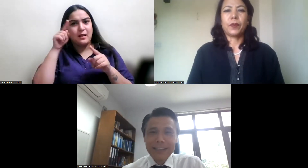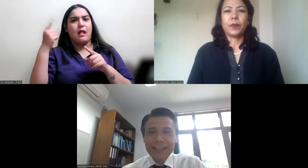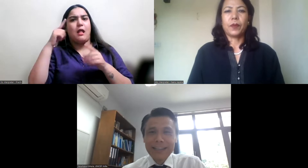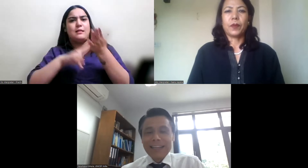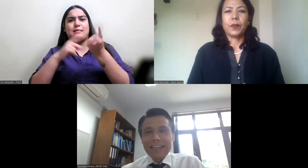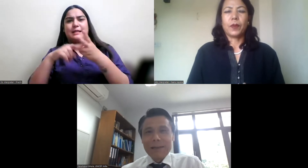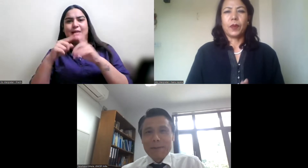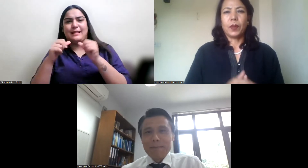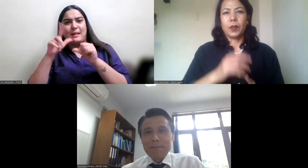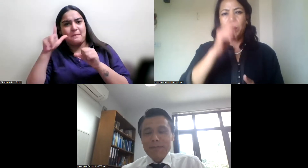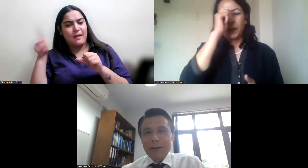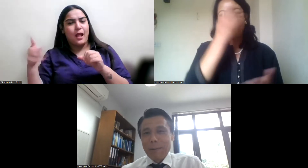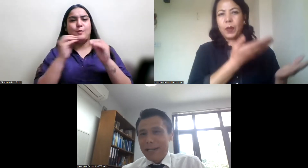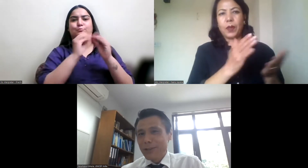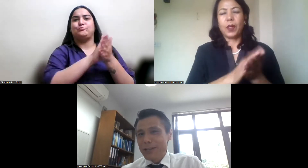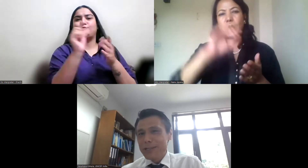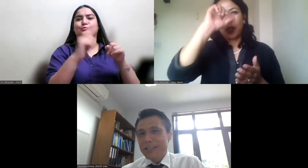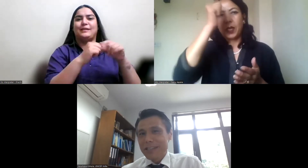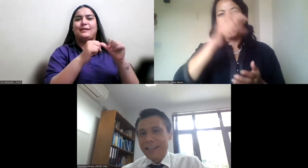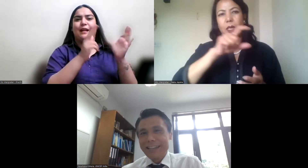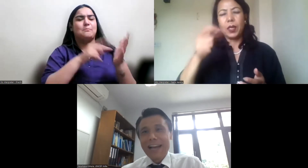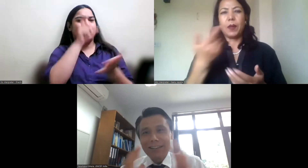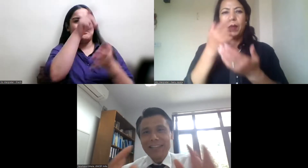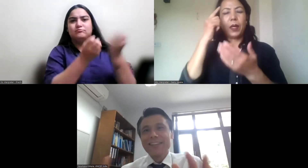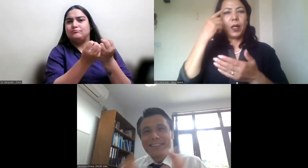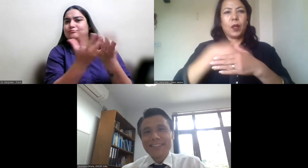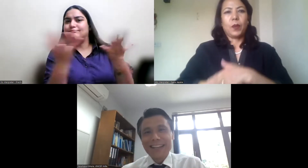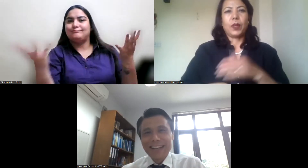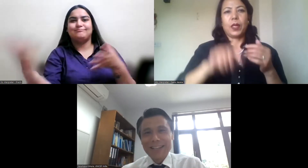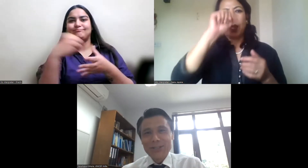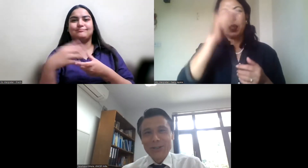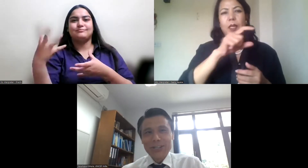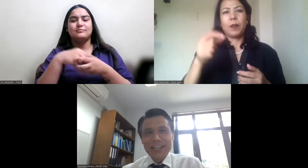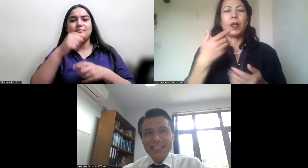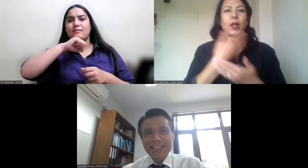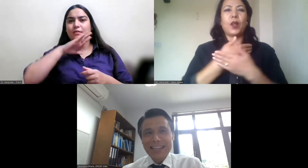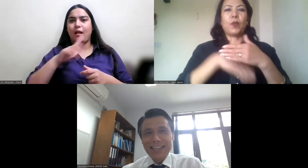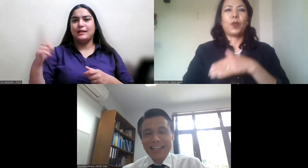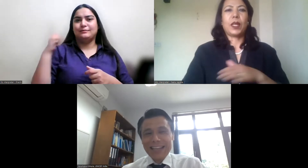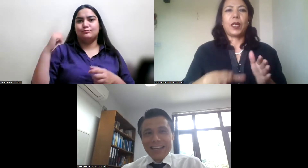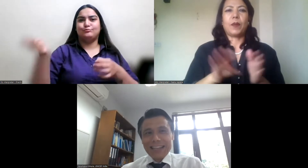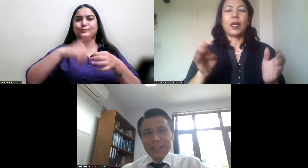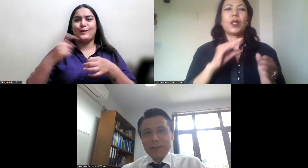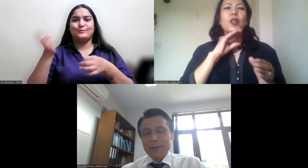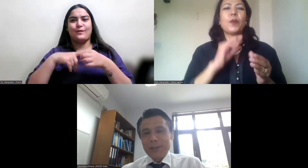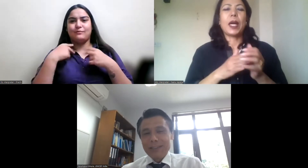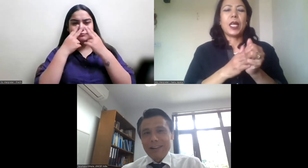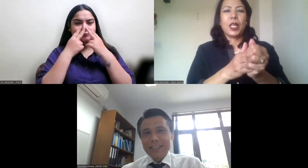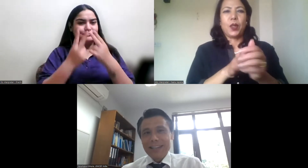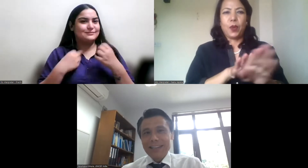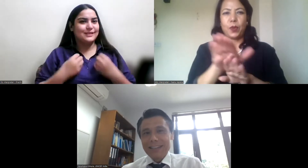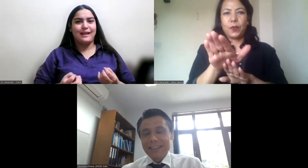Bhutan, our partners and the young leaders joining us today. Deputy